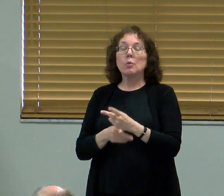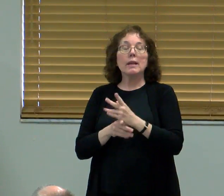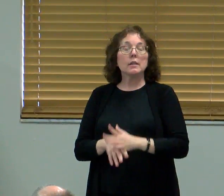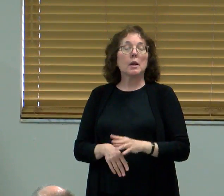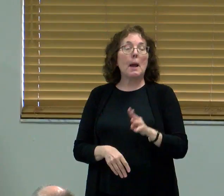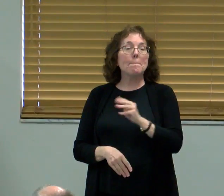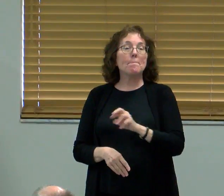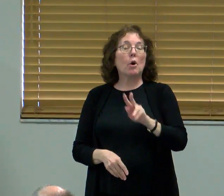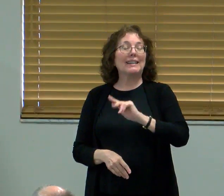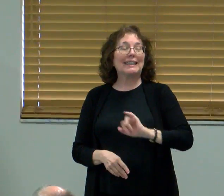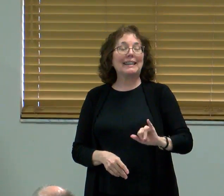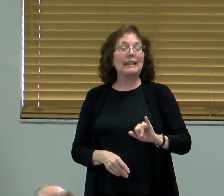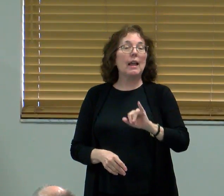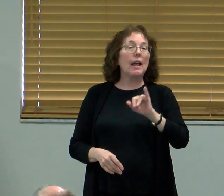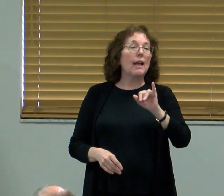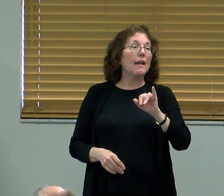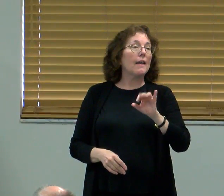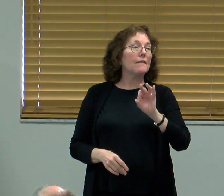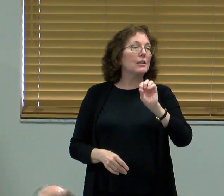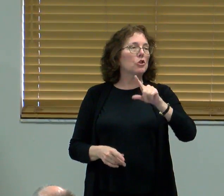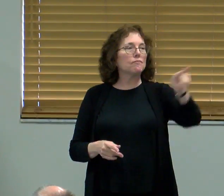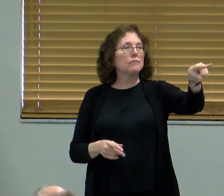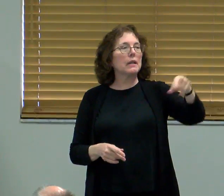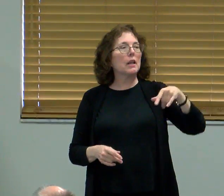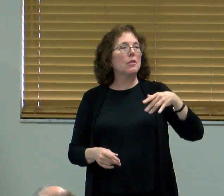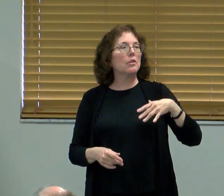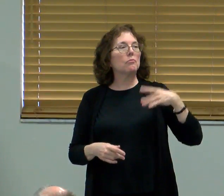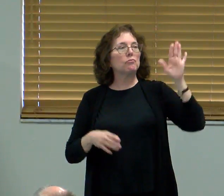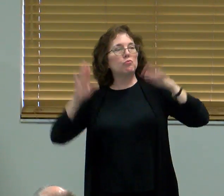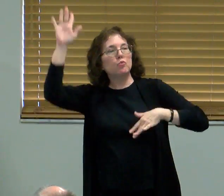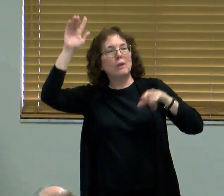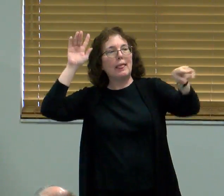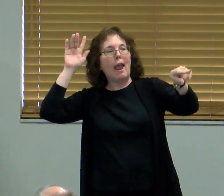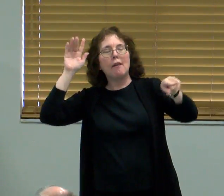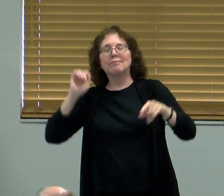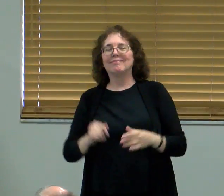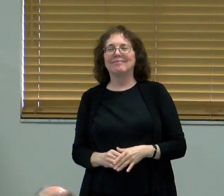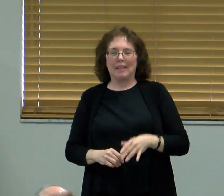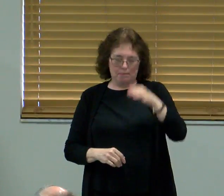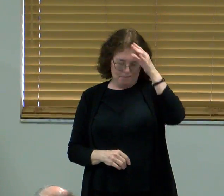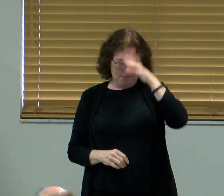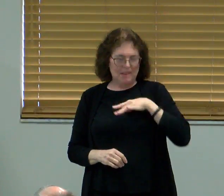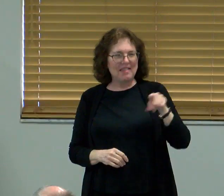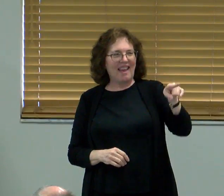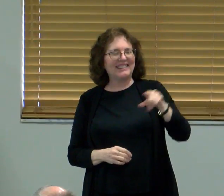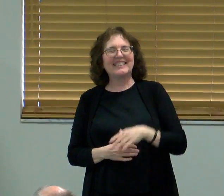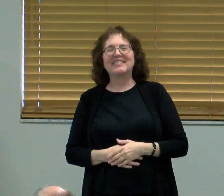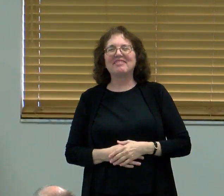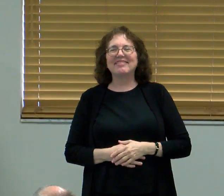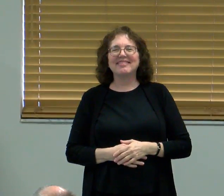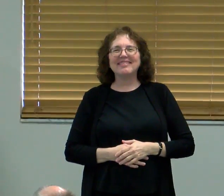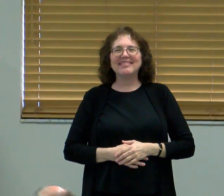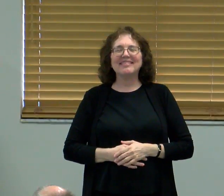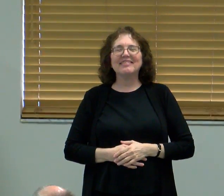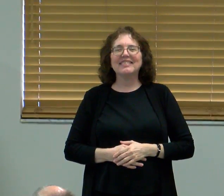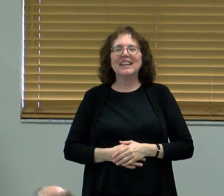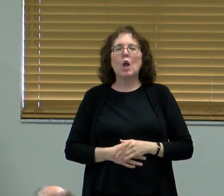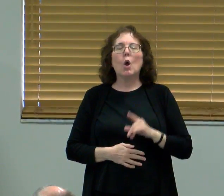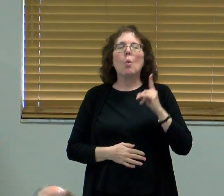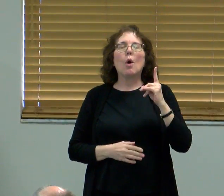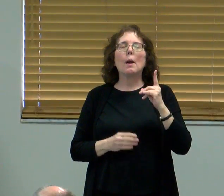11:30 a.m. Marty's right back here in the gray shirt. I would like to say one more